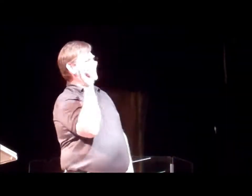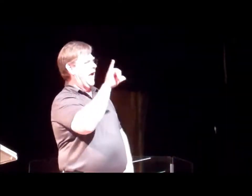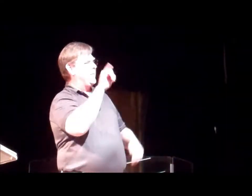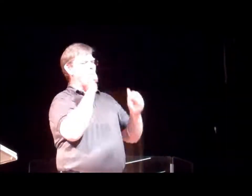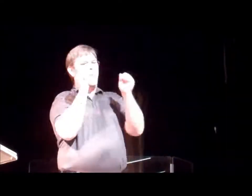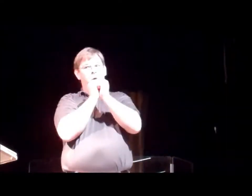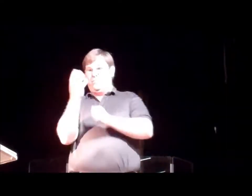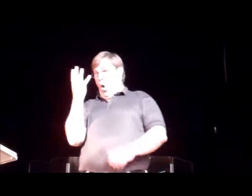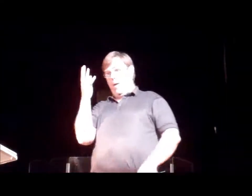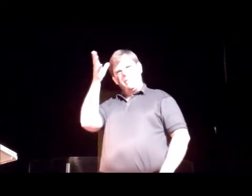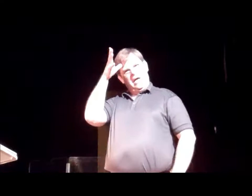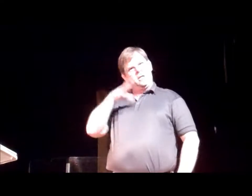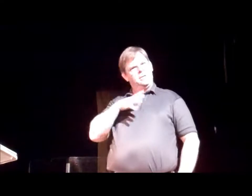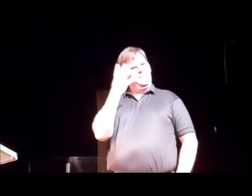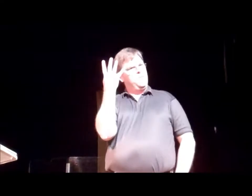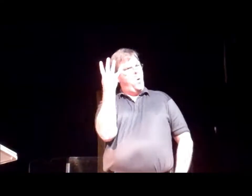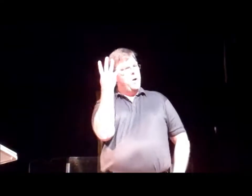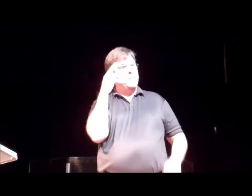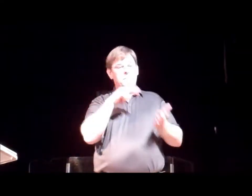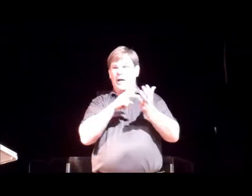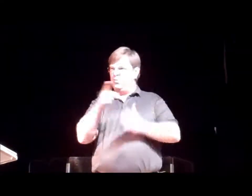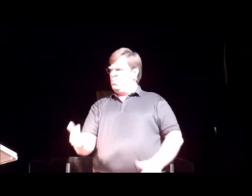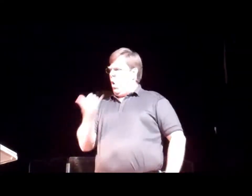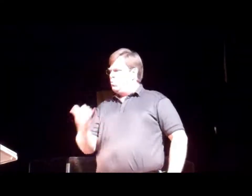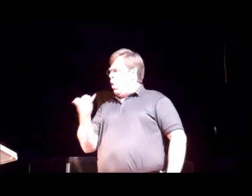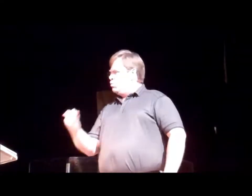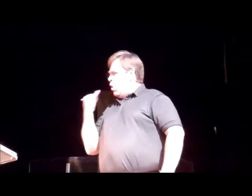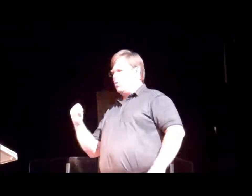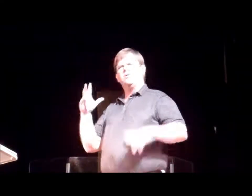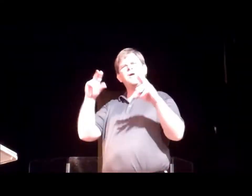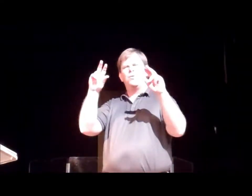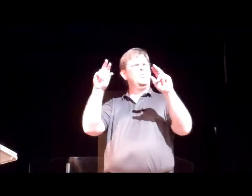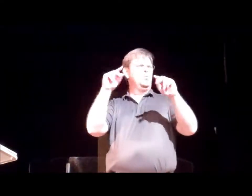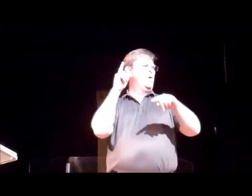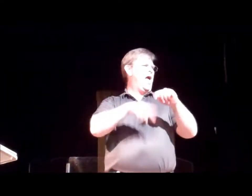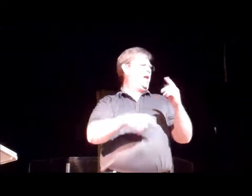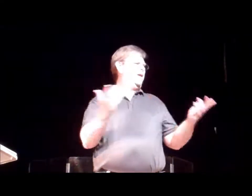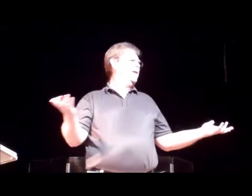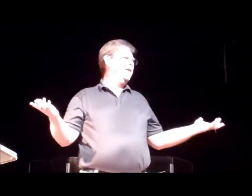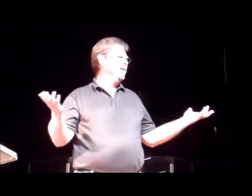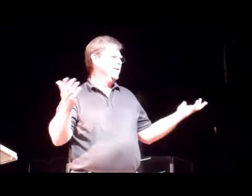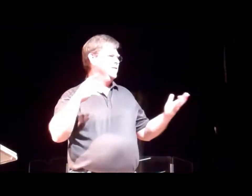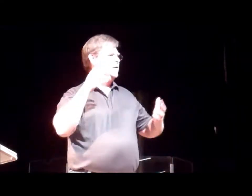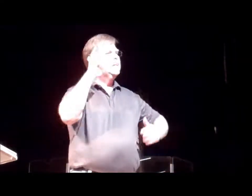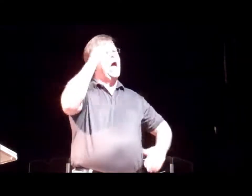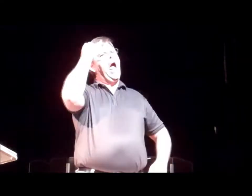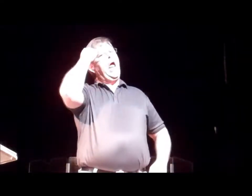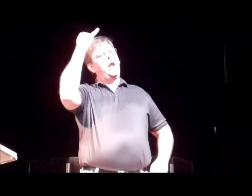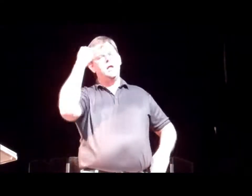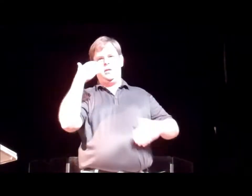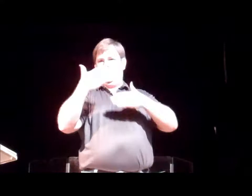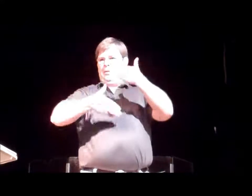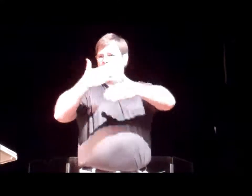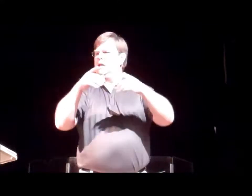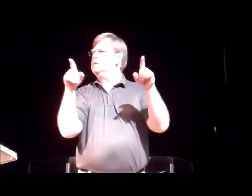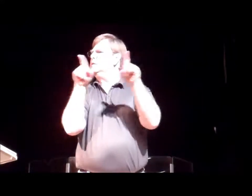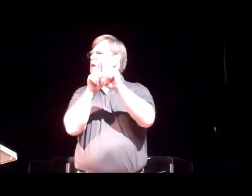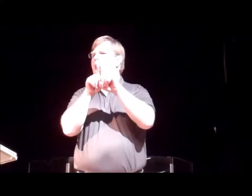different. How we have this committed to memory in our mind may be different. So when you look at the 4 books, don't think that one author